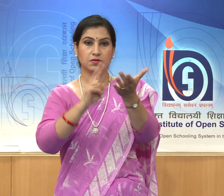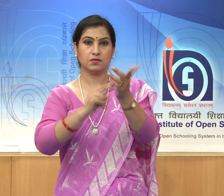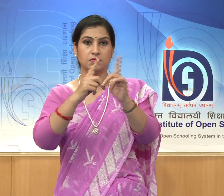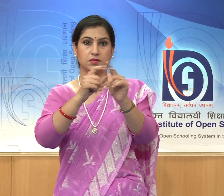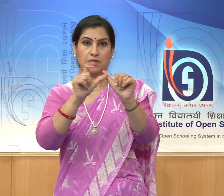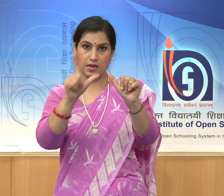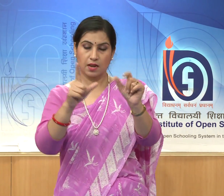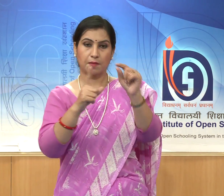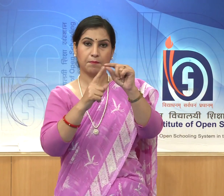Another woman